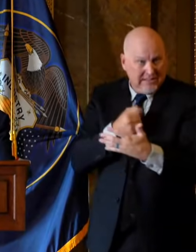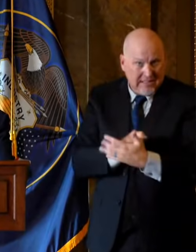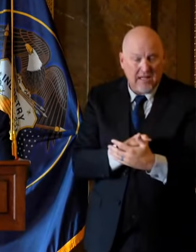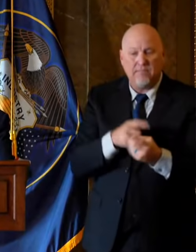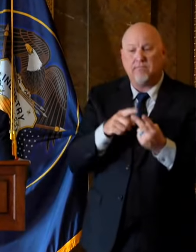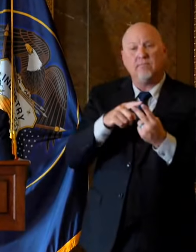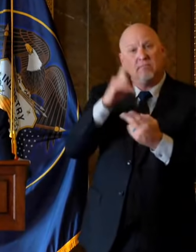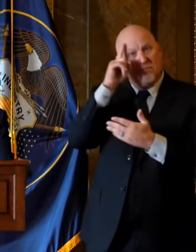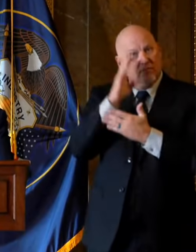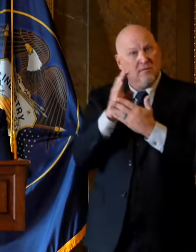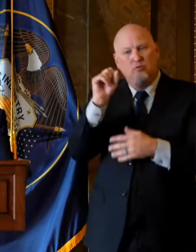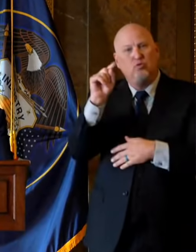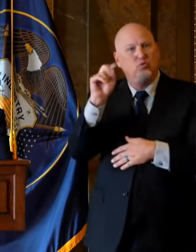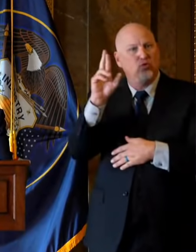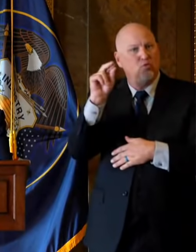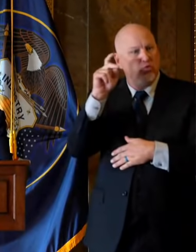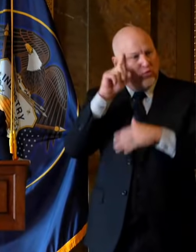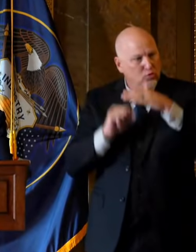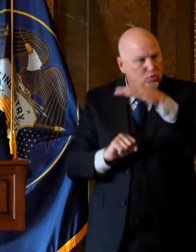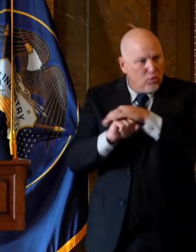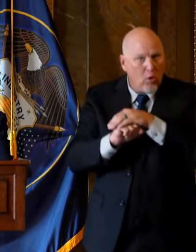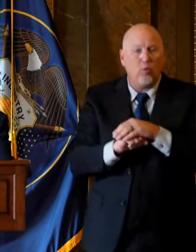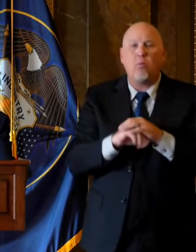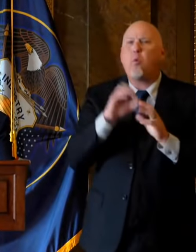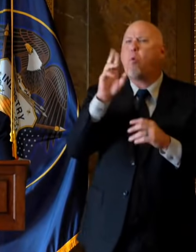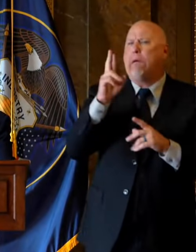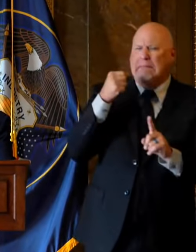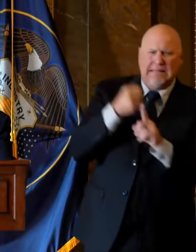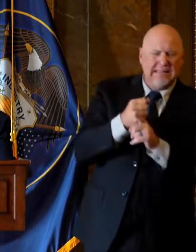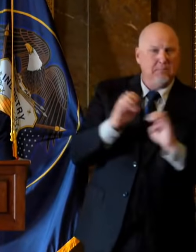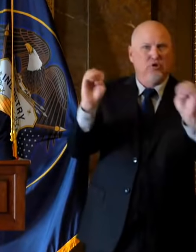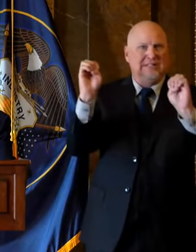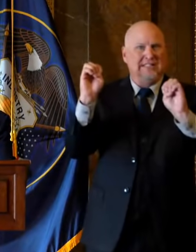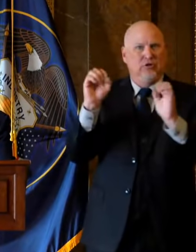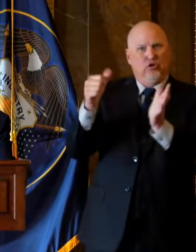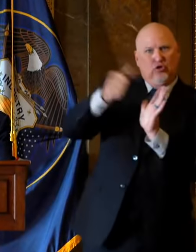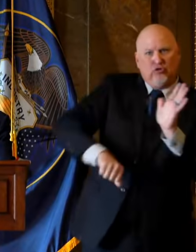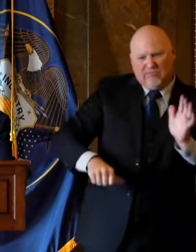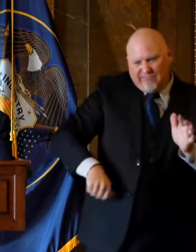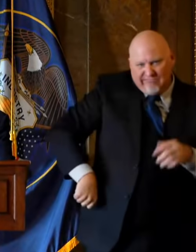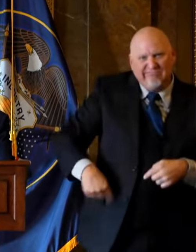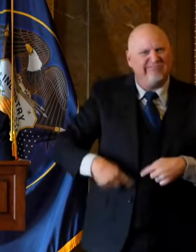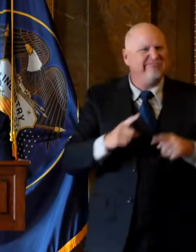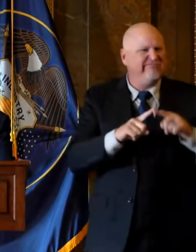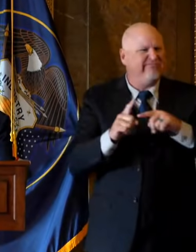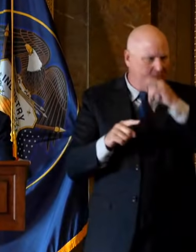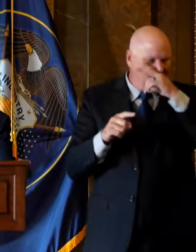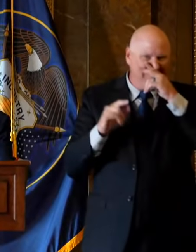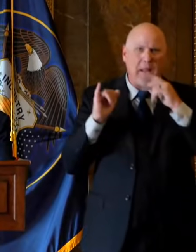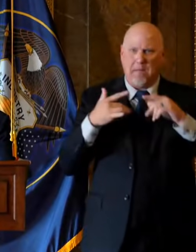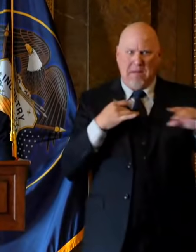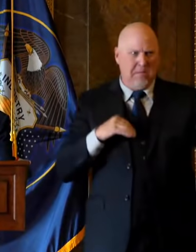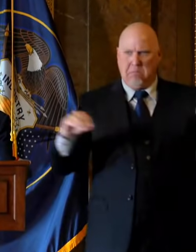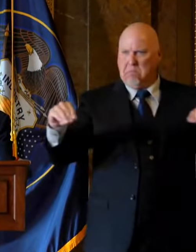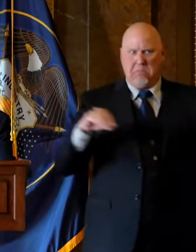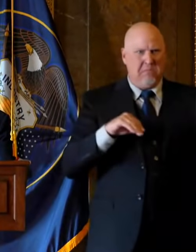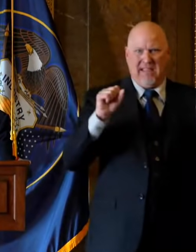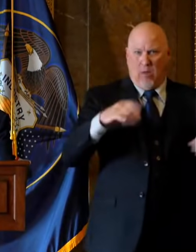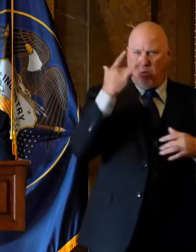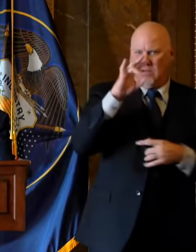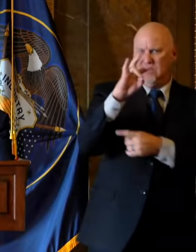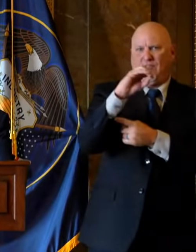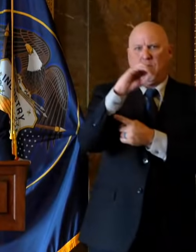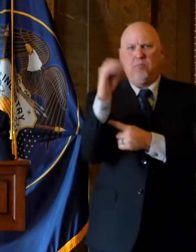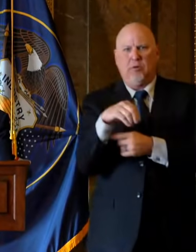heart surgery, we can fluidly move patients in and out of those units. That's not the way it is right now.